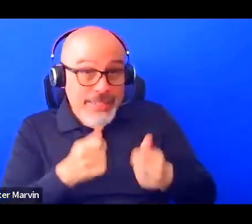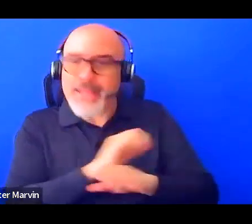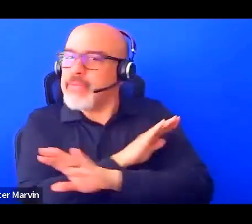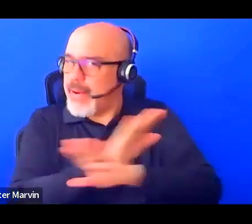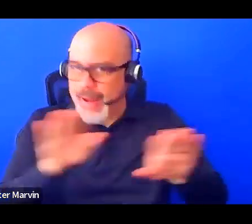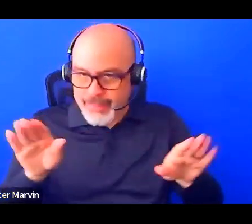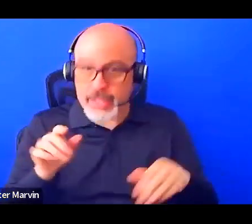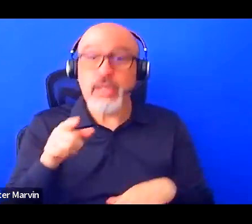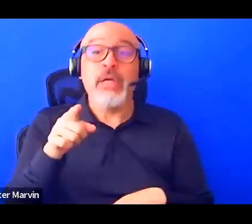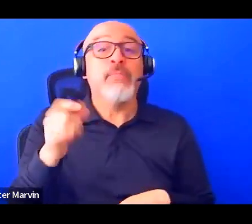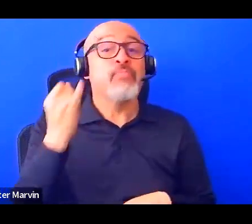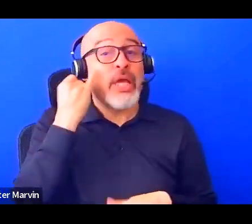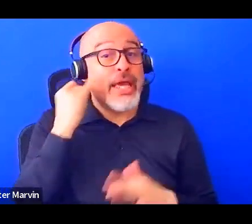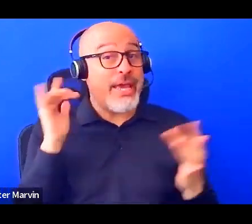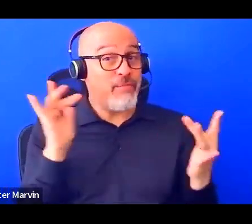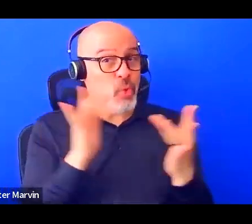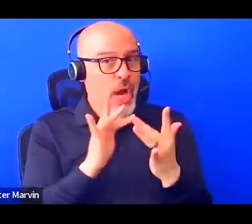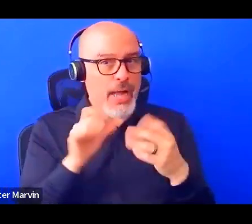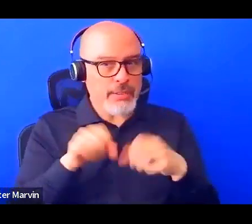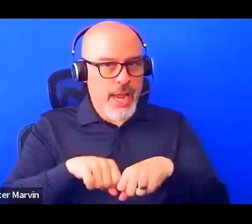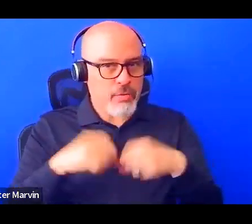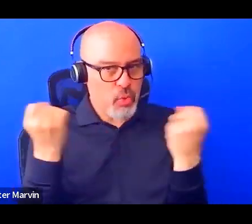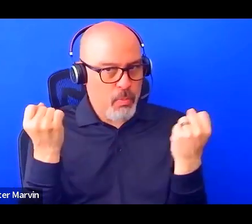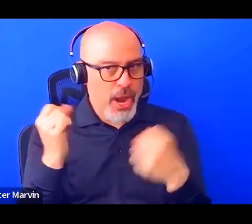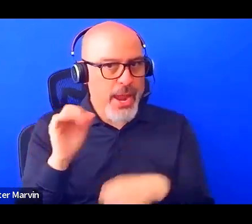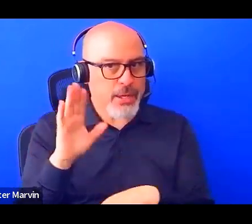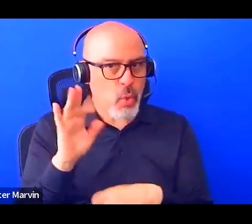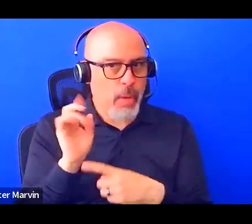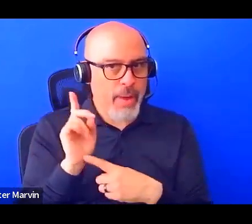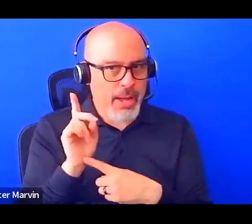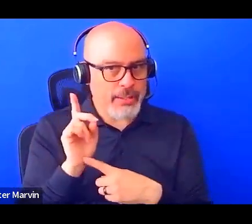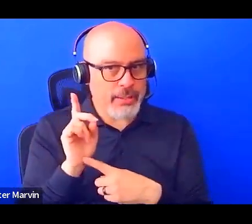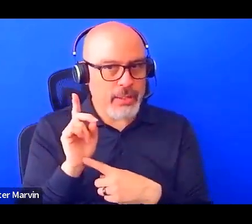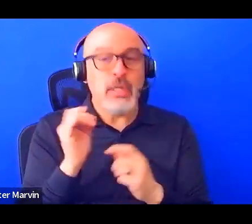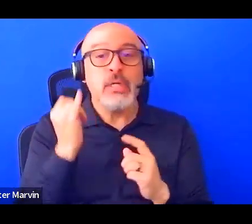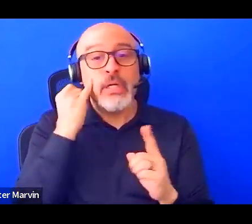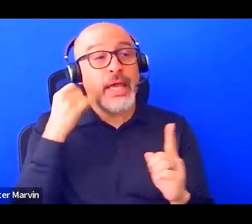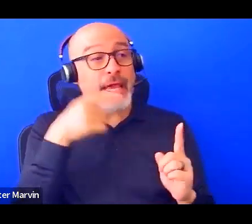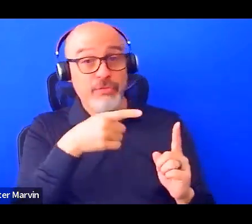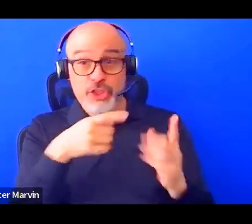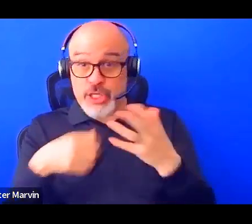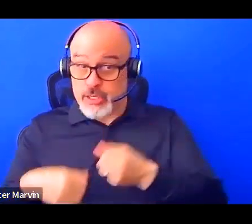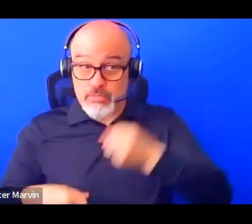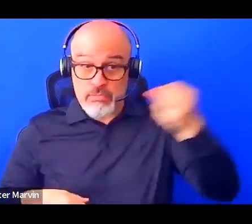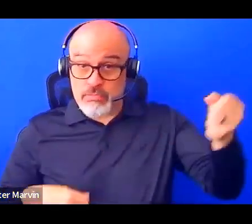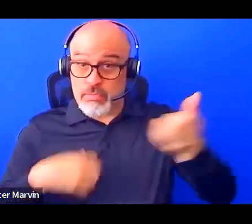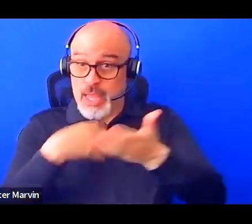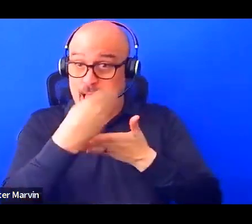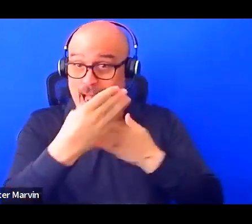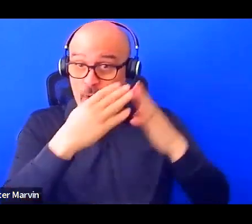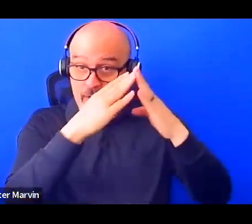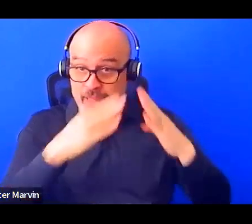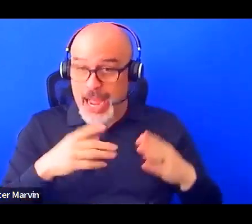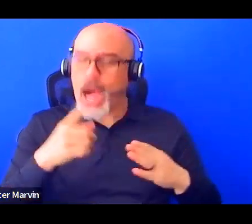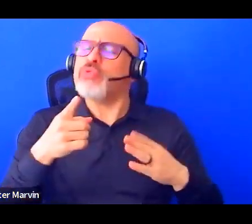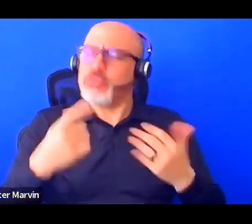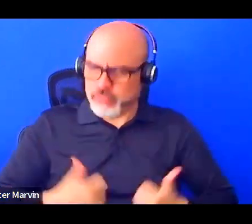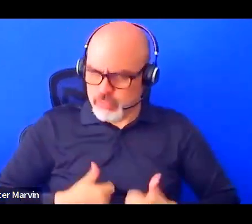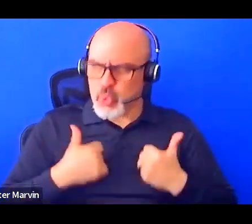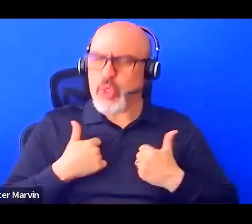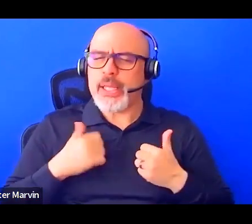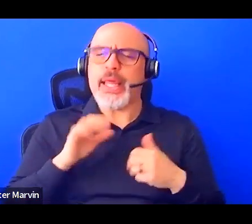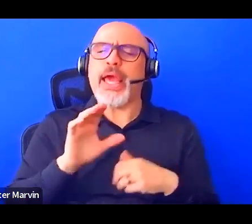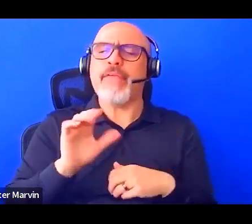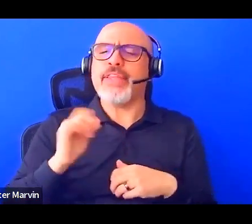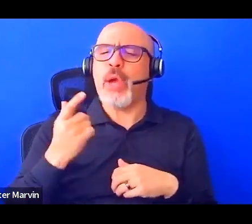contact with her, that will violate the terms of your bond. If she has been lawfully removed from that property, you certainly can live in your apartment.